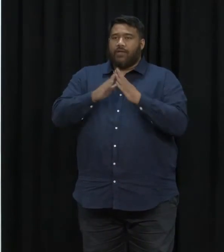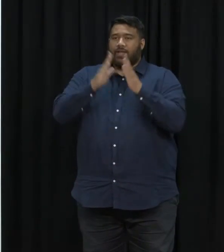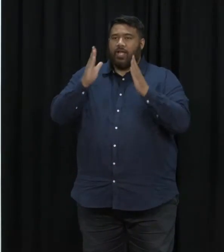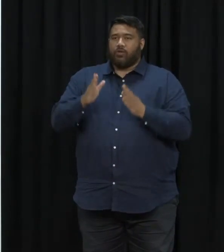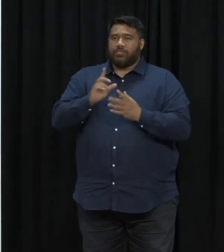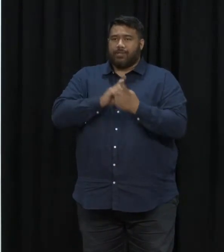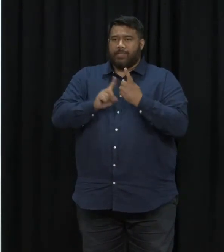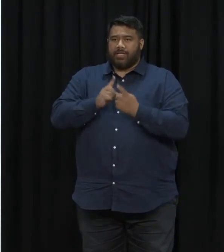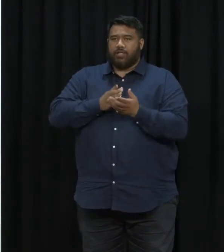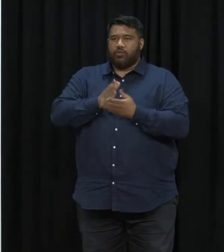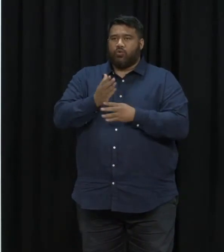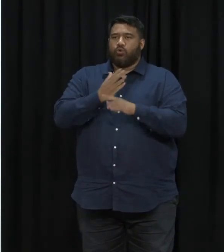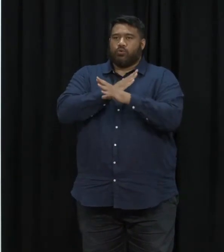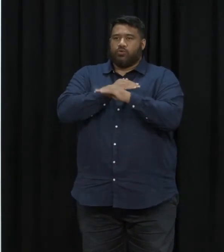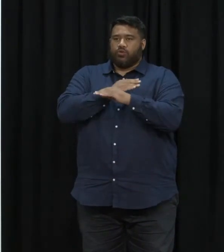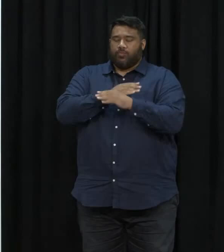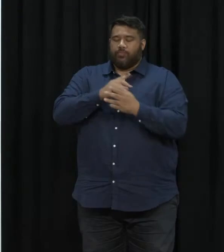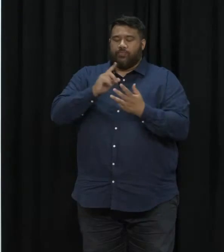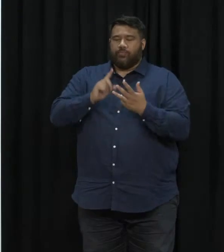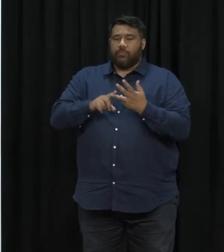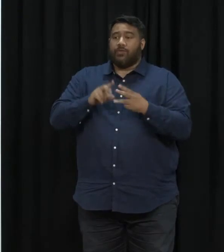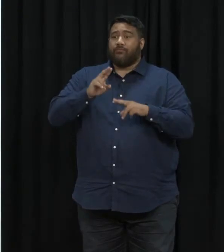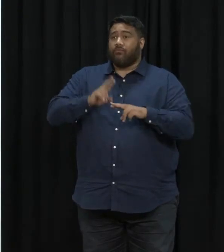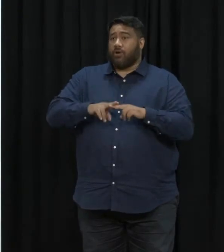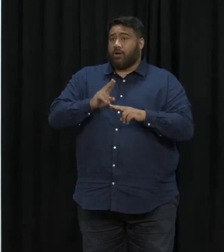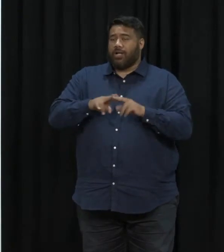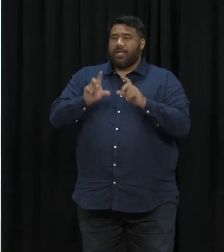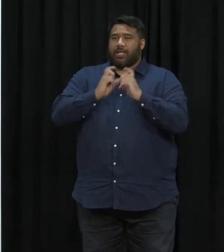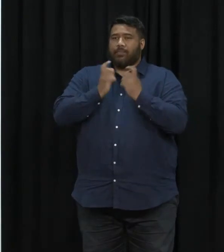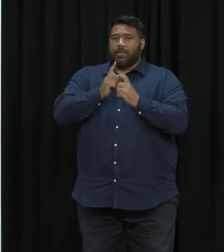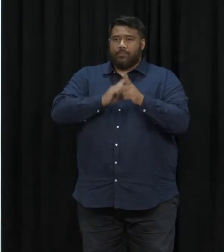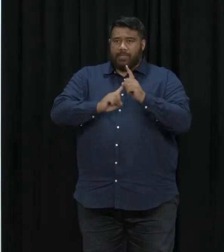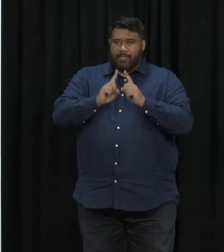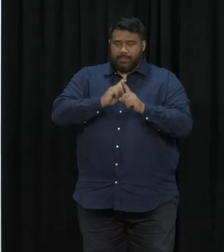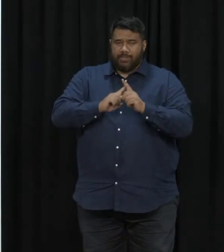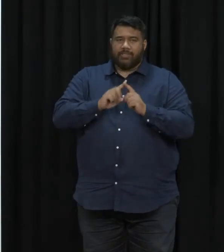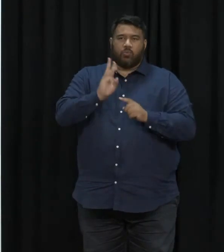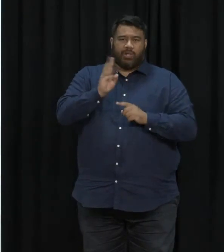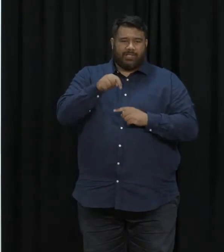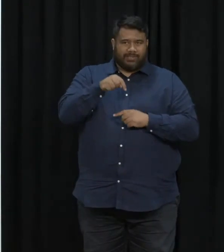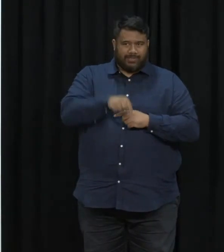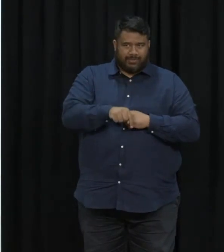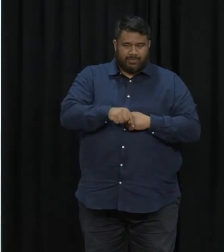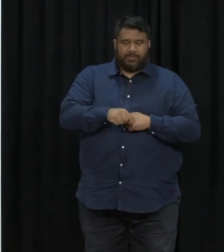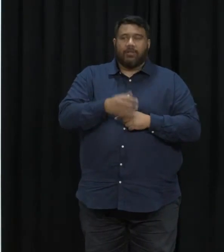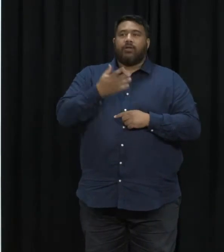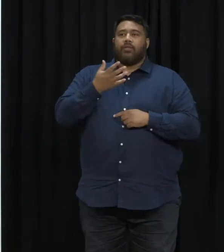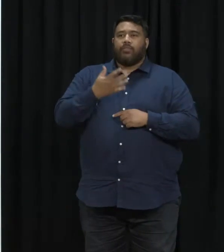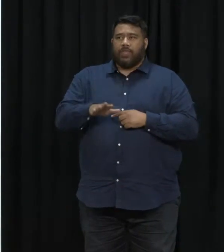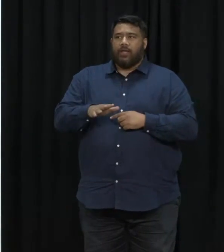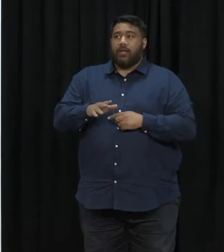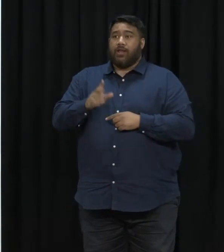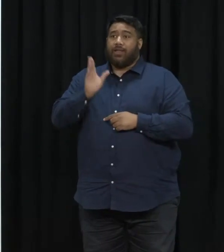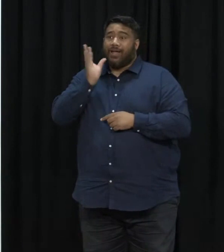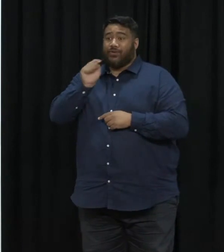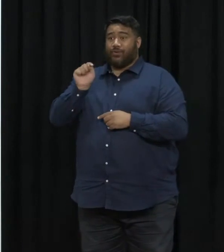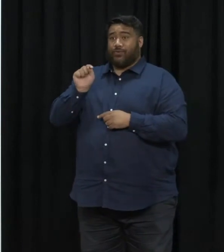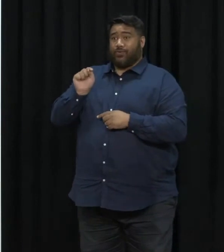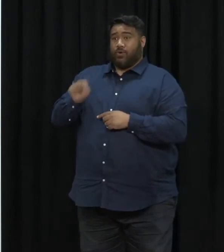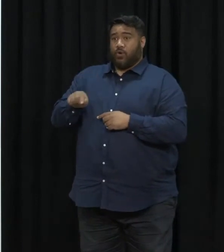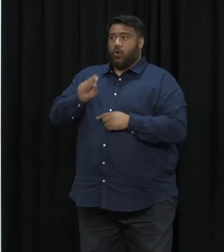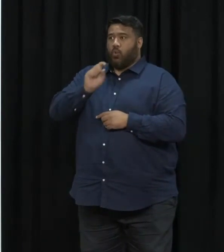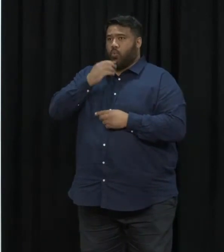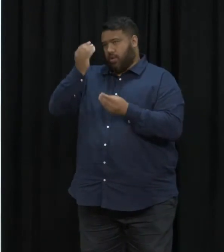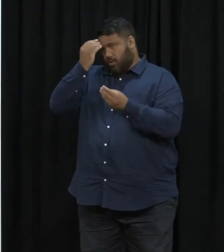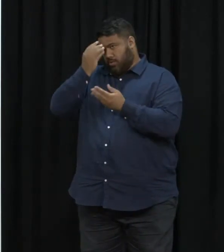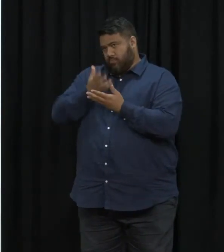Cabinet and Cabinet Committee meetings in Wellington with a press conference in the afternoon where we will update everyone on decisions